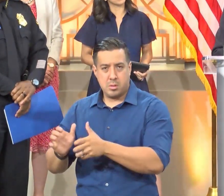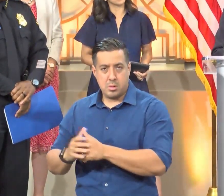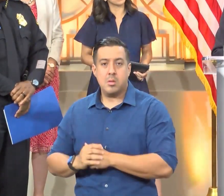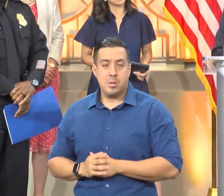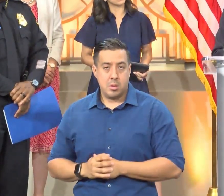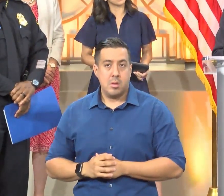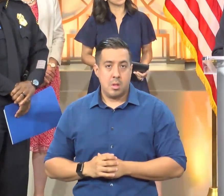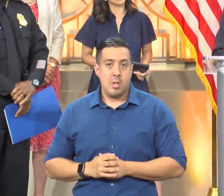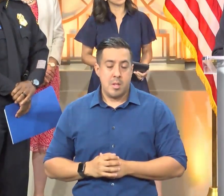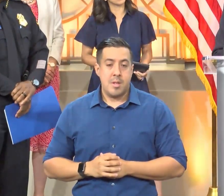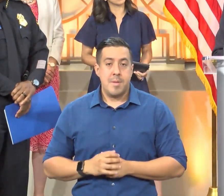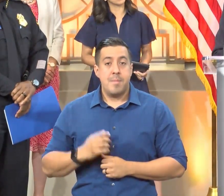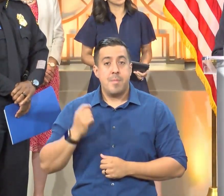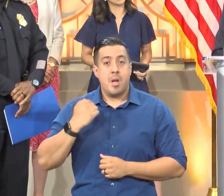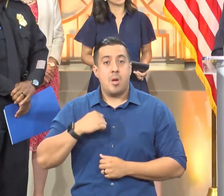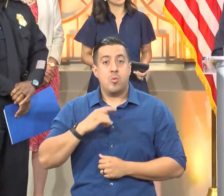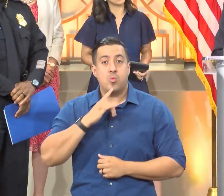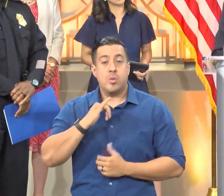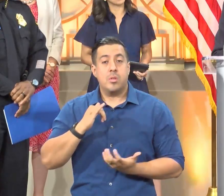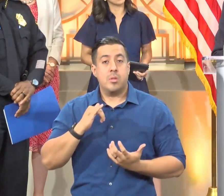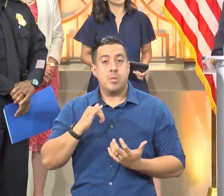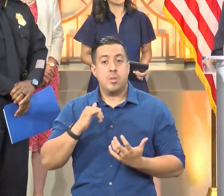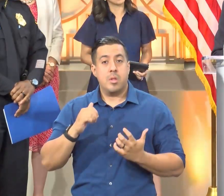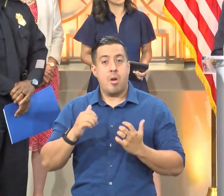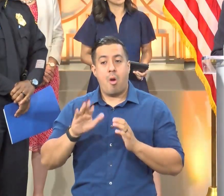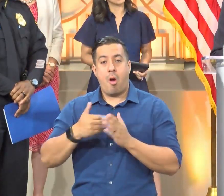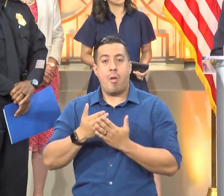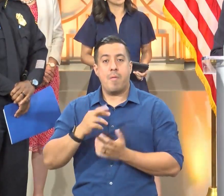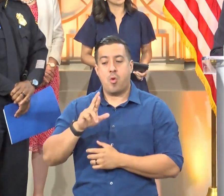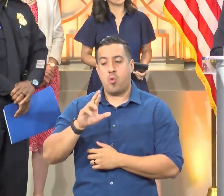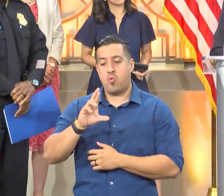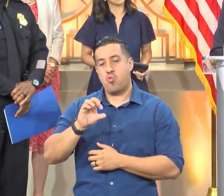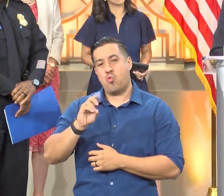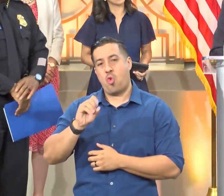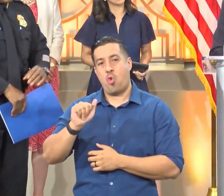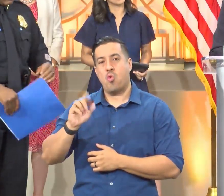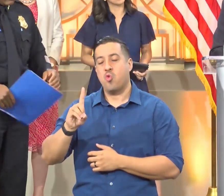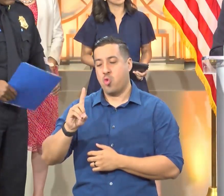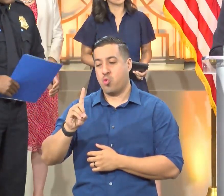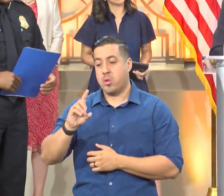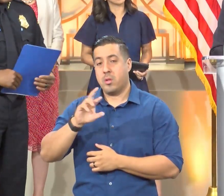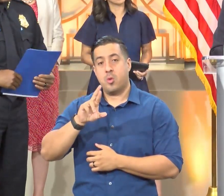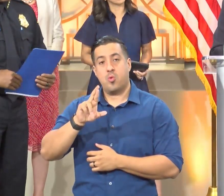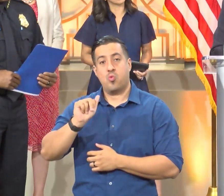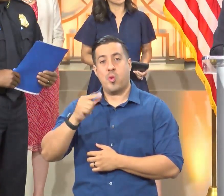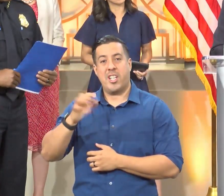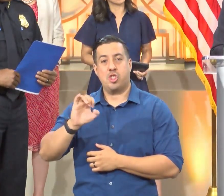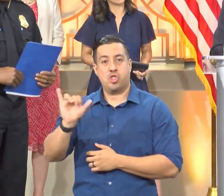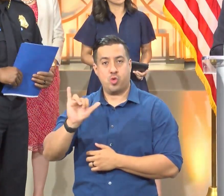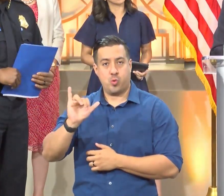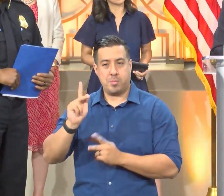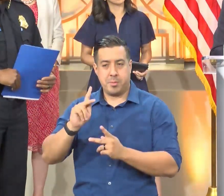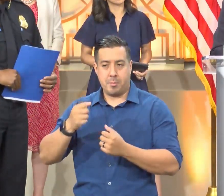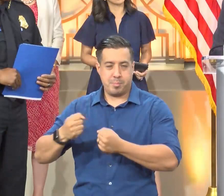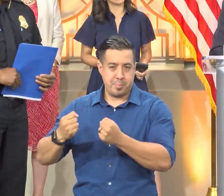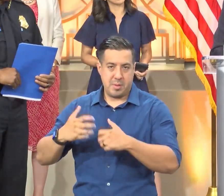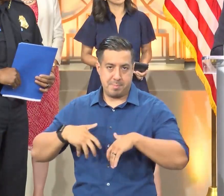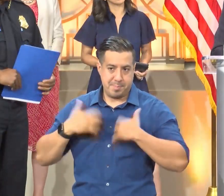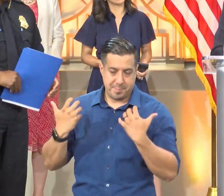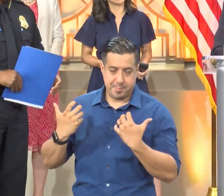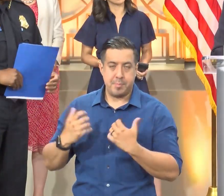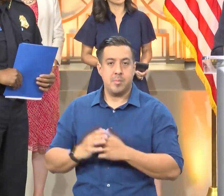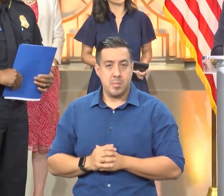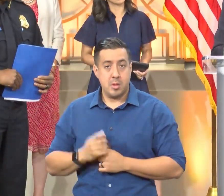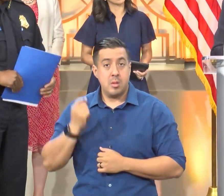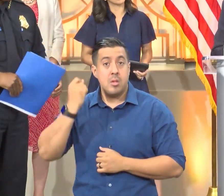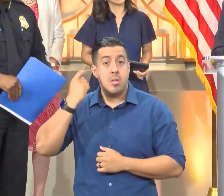I would underscore would be road rage. And so we are taking steps to